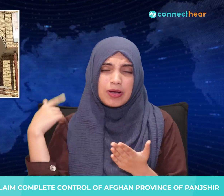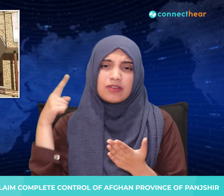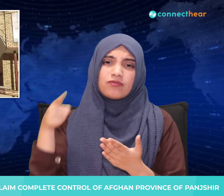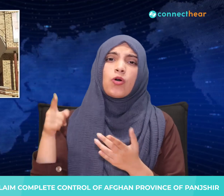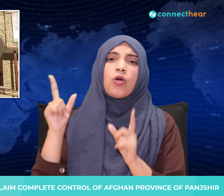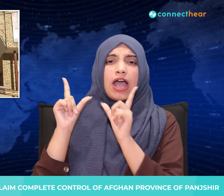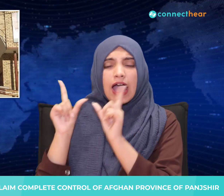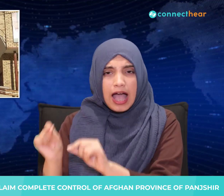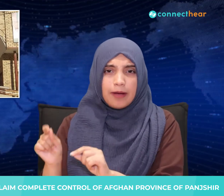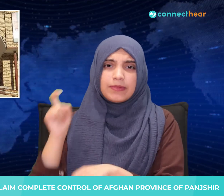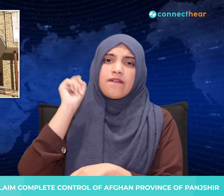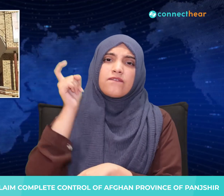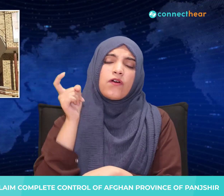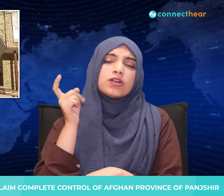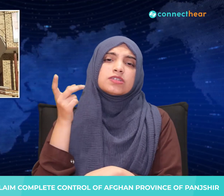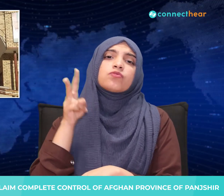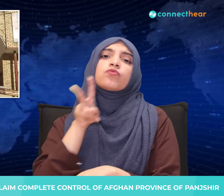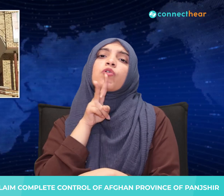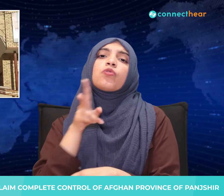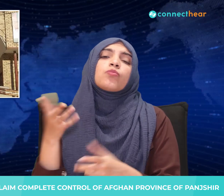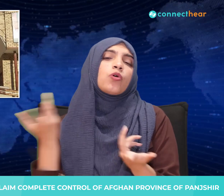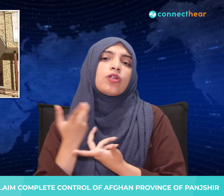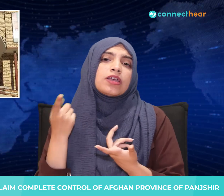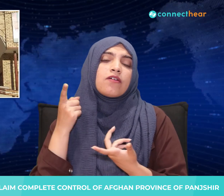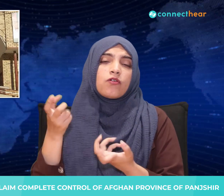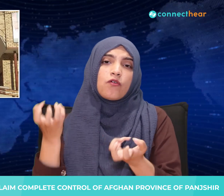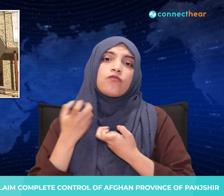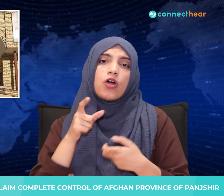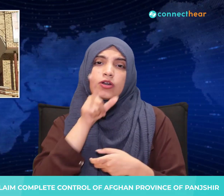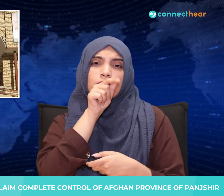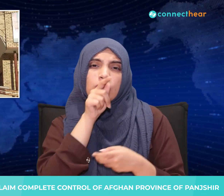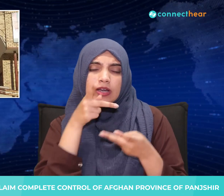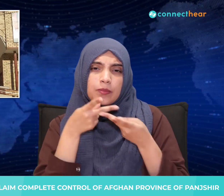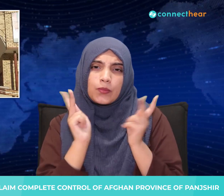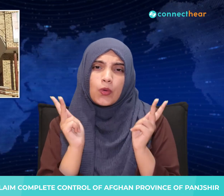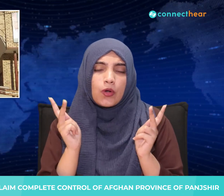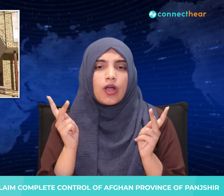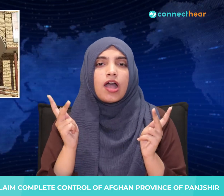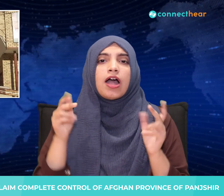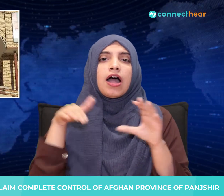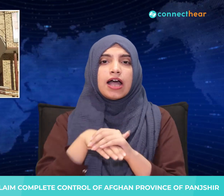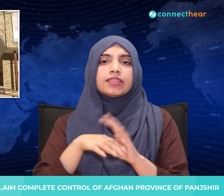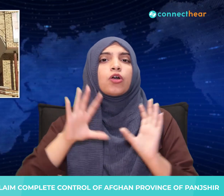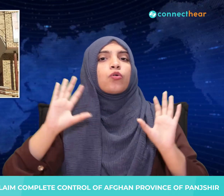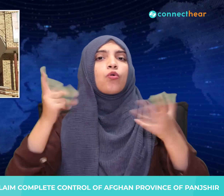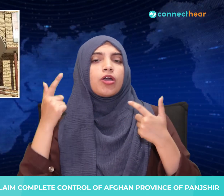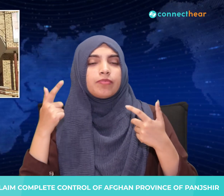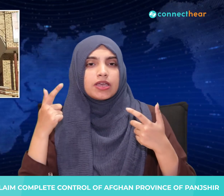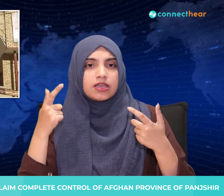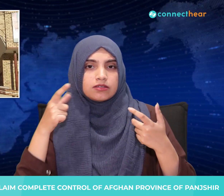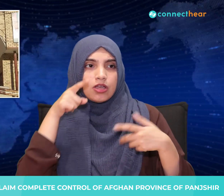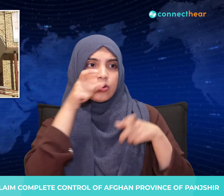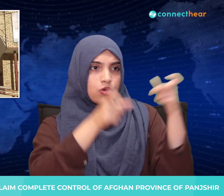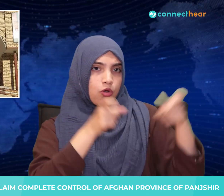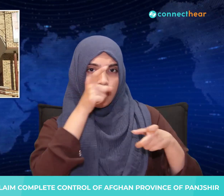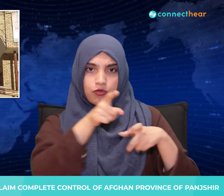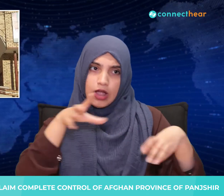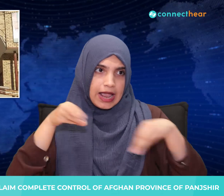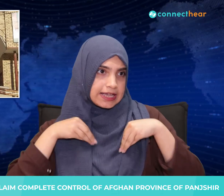forces, issuing a defiant series of statements on Twitter, vowing that resistance would continue.